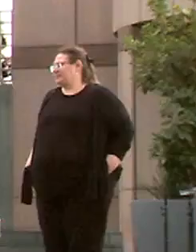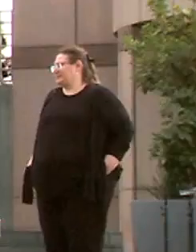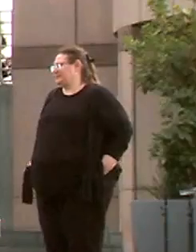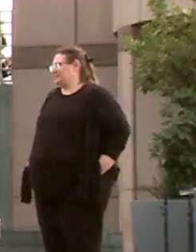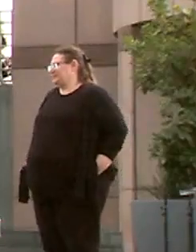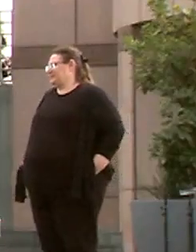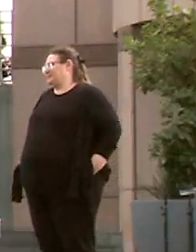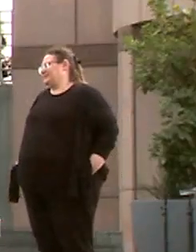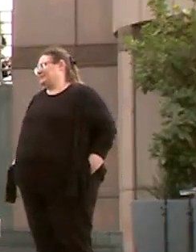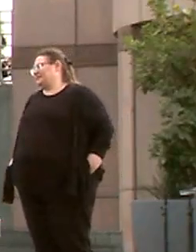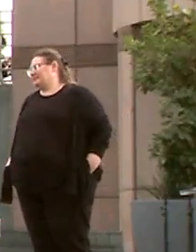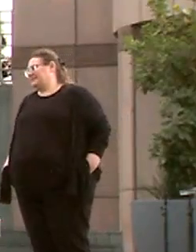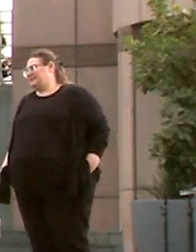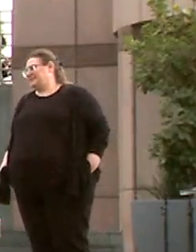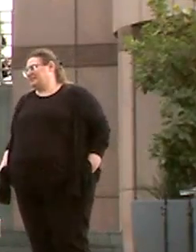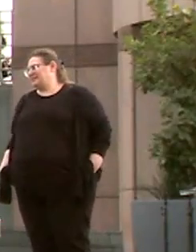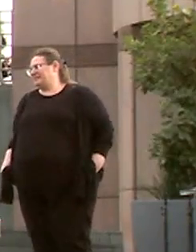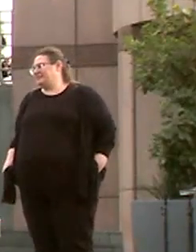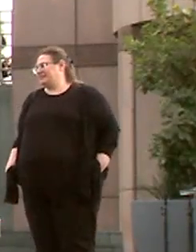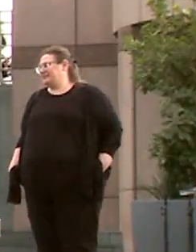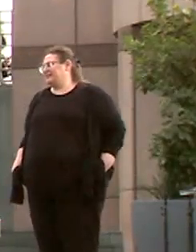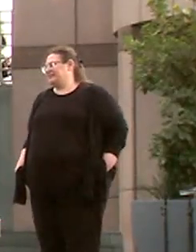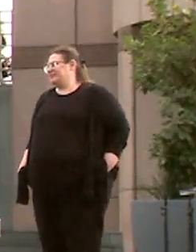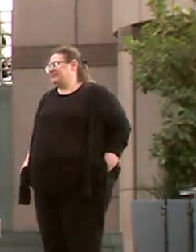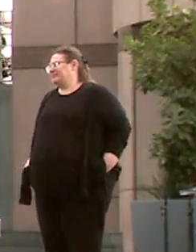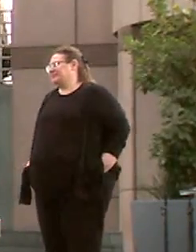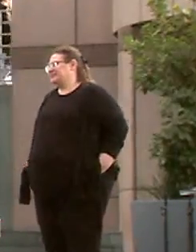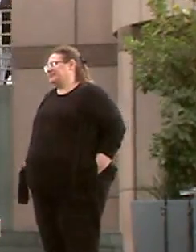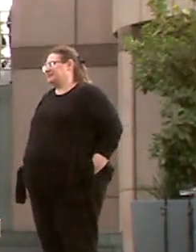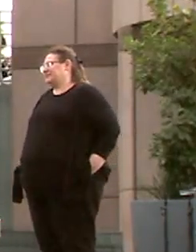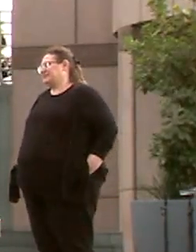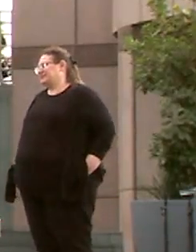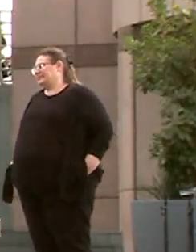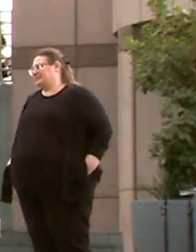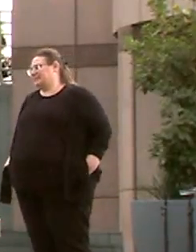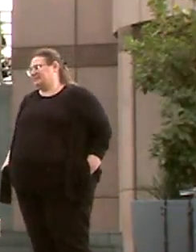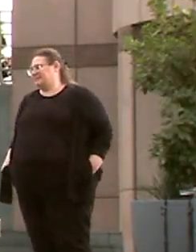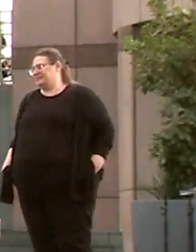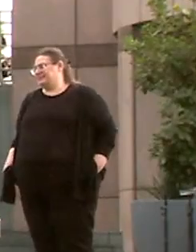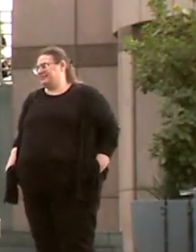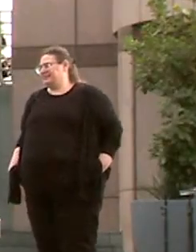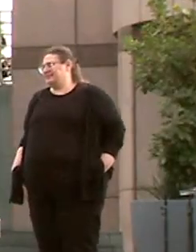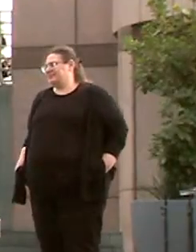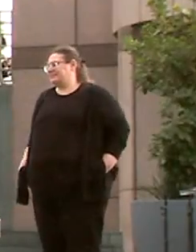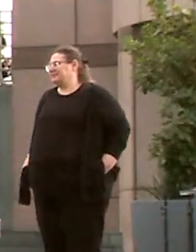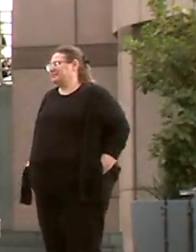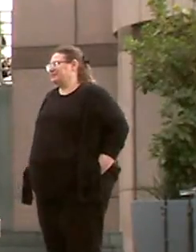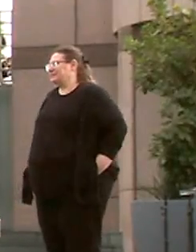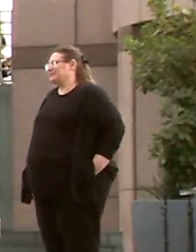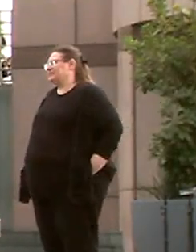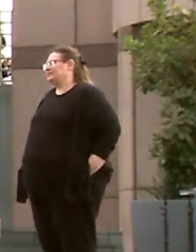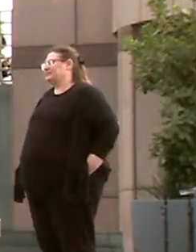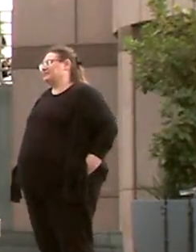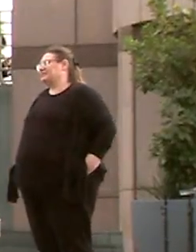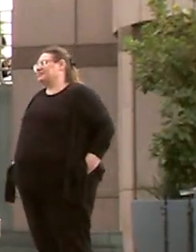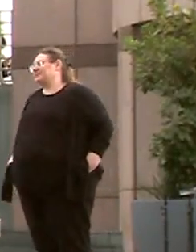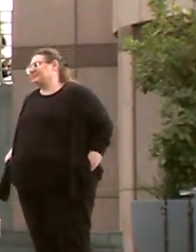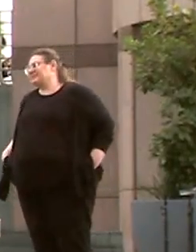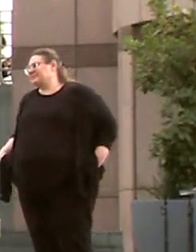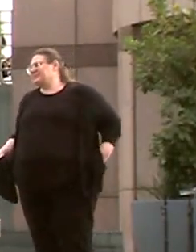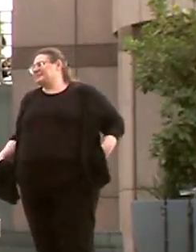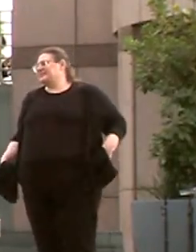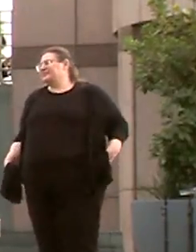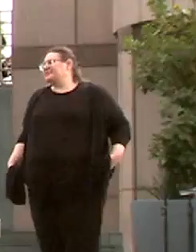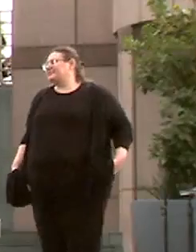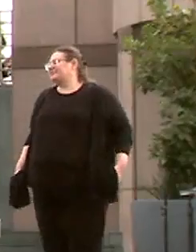biases and then going at the very end, I'm not going to do that. Instead of pretending that I don't have biases. You know